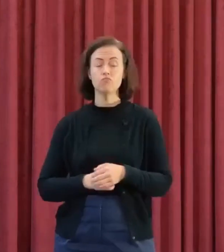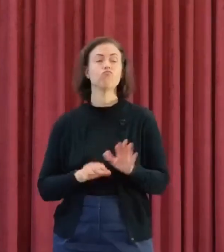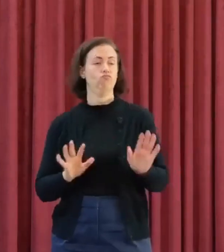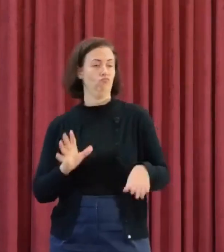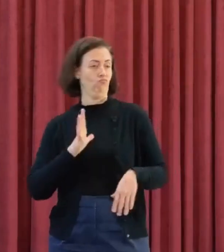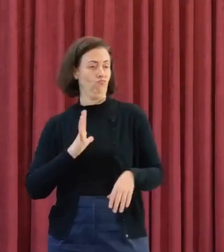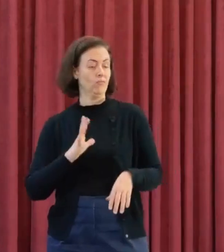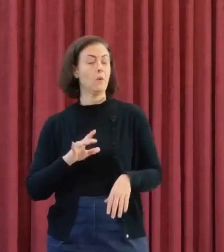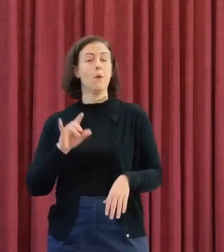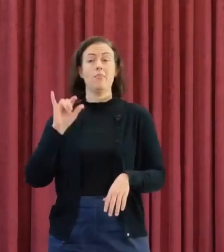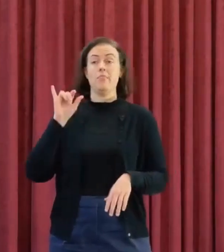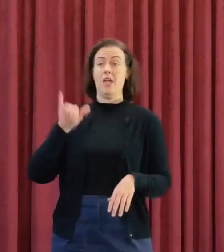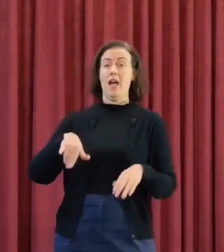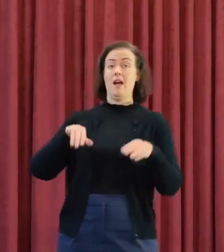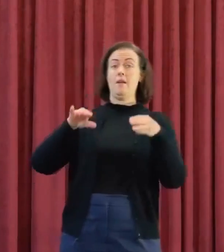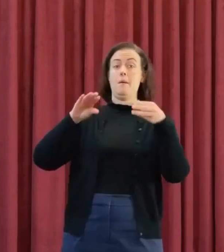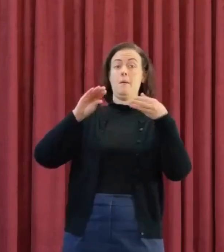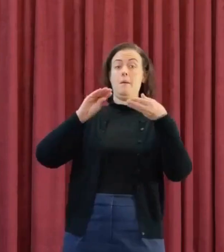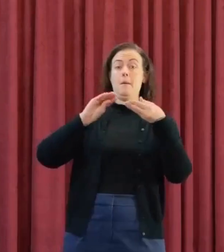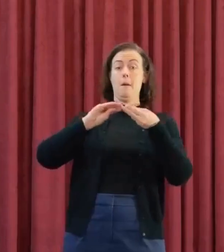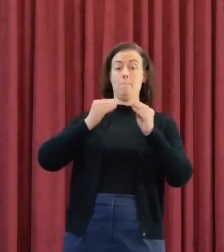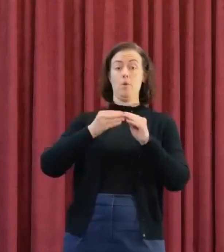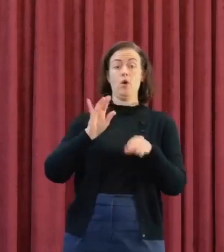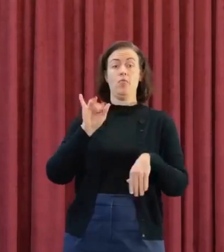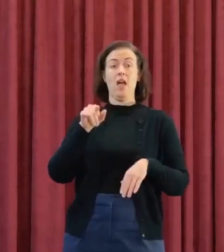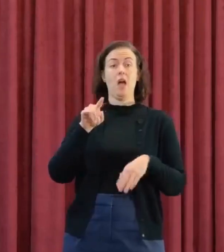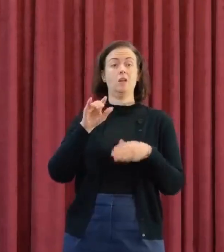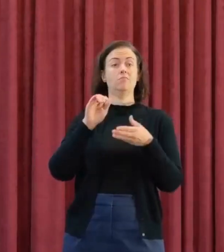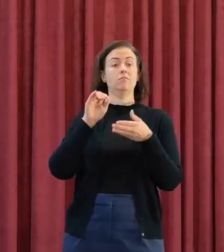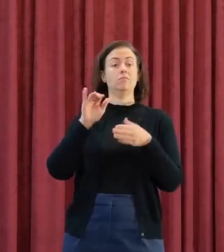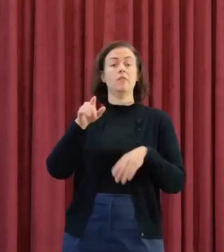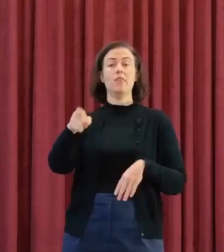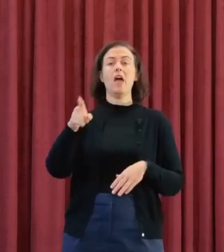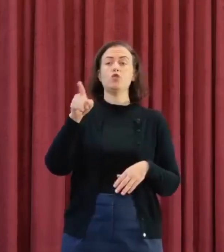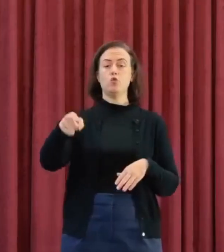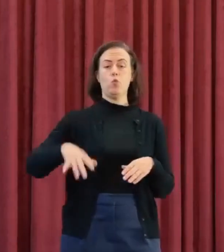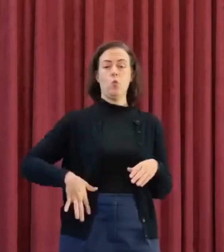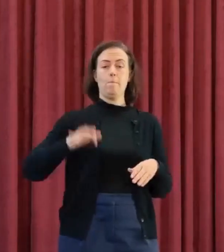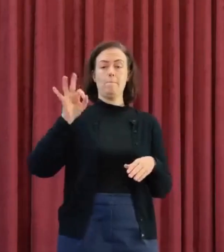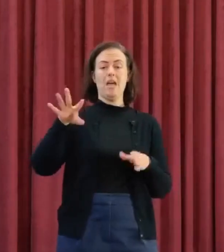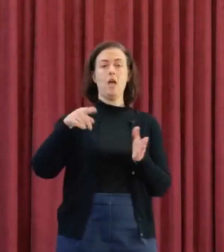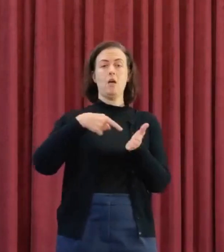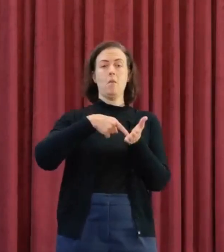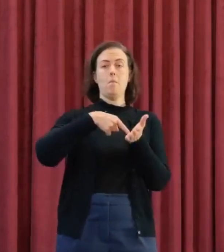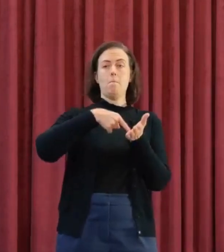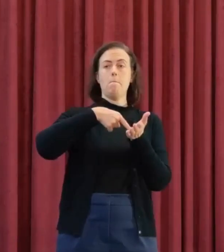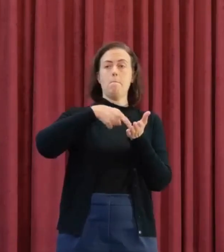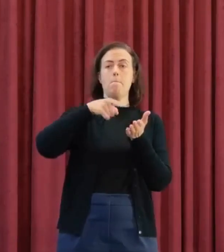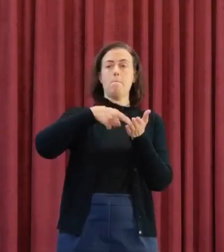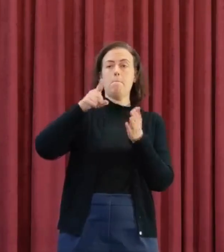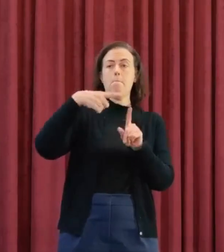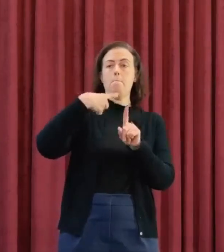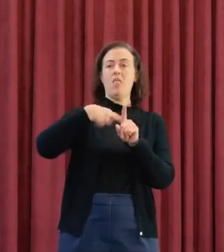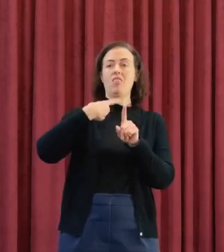Okay, so this is Yes. a monthly premium to have Medicare Part B as in